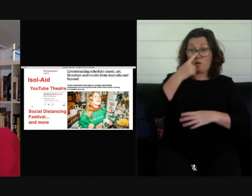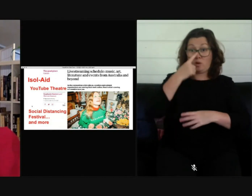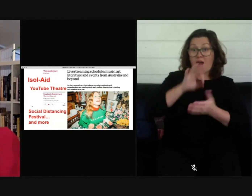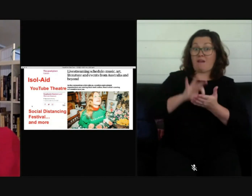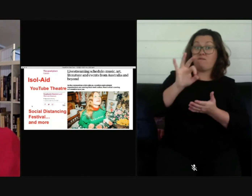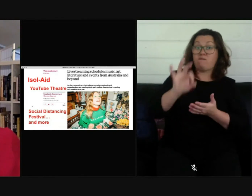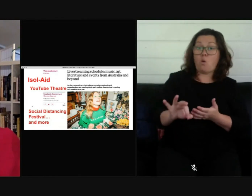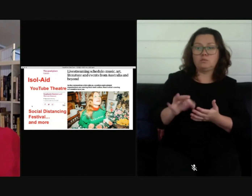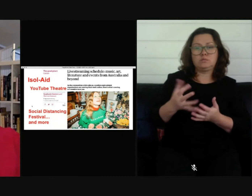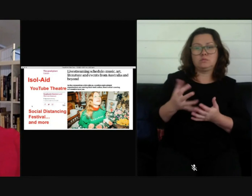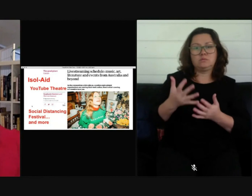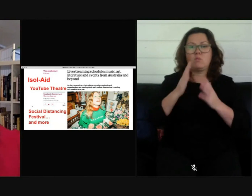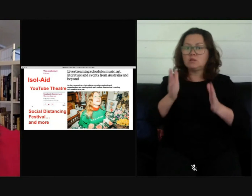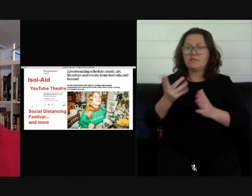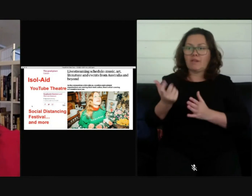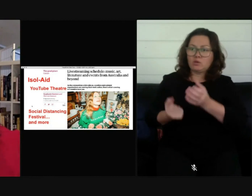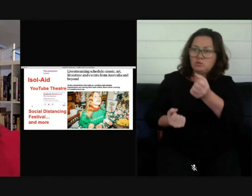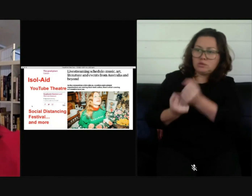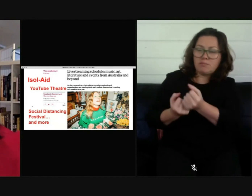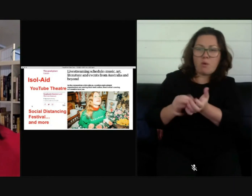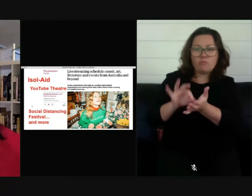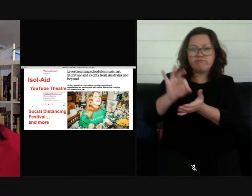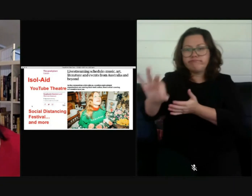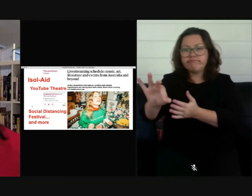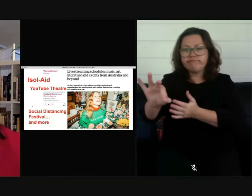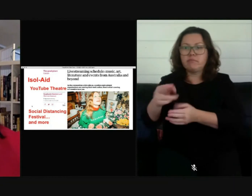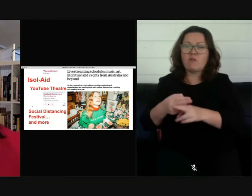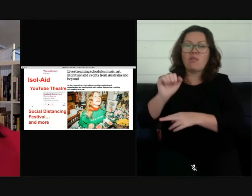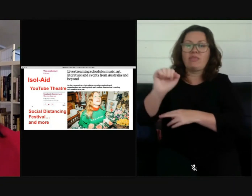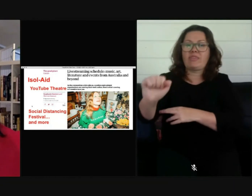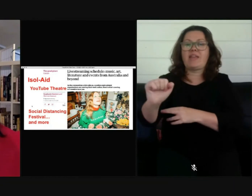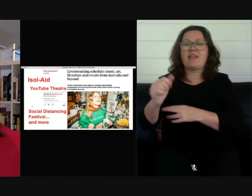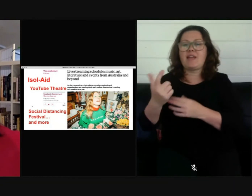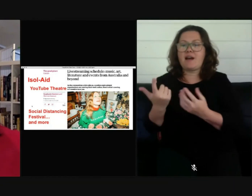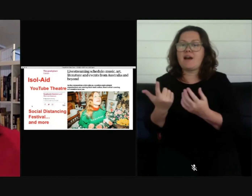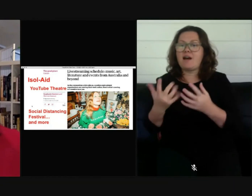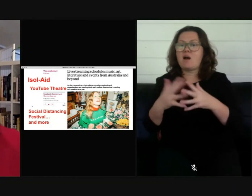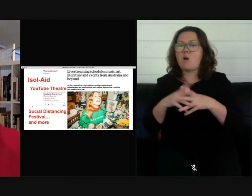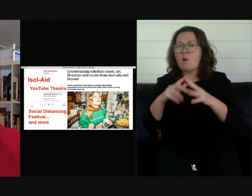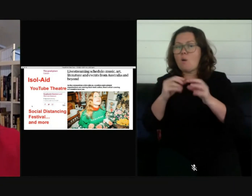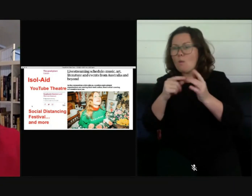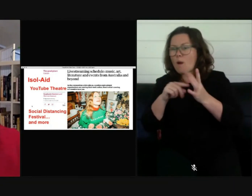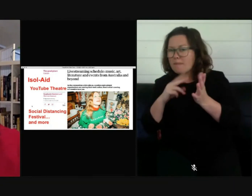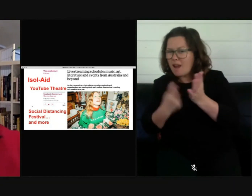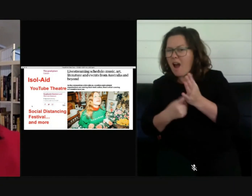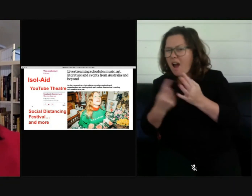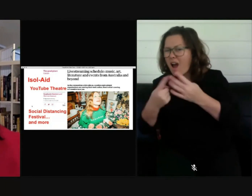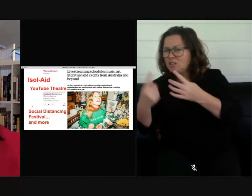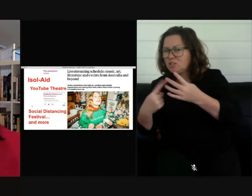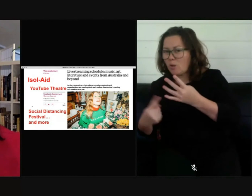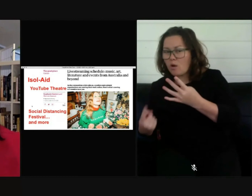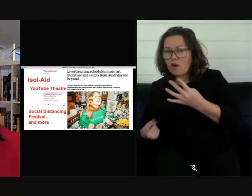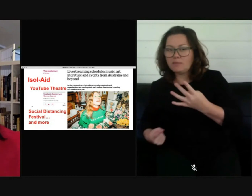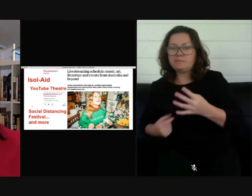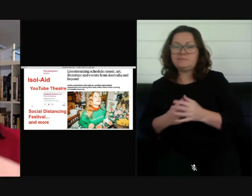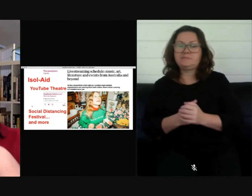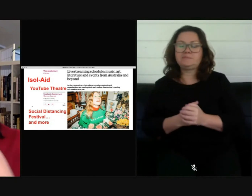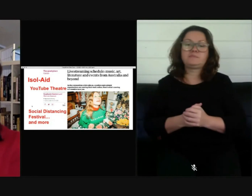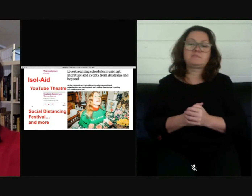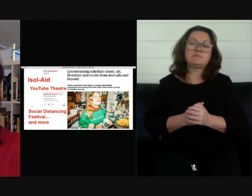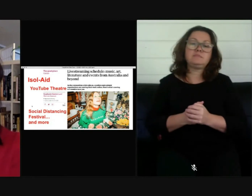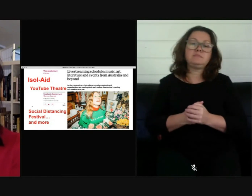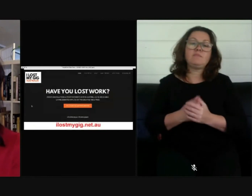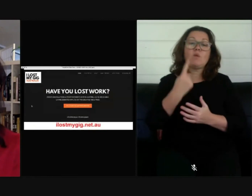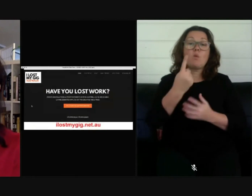lots more ideas floating around out there about how we can do that. One place that I would like to just recommend is